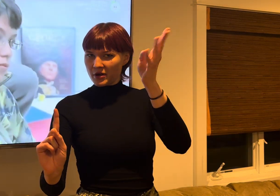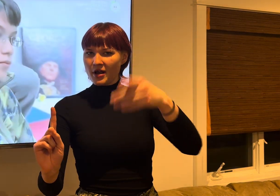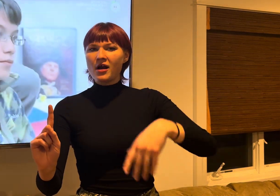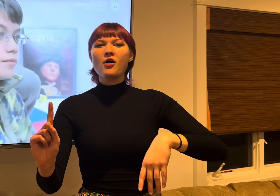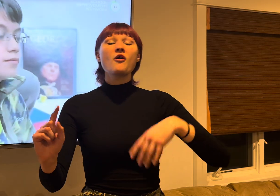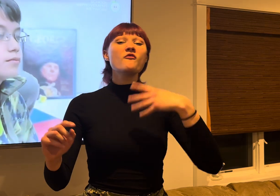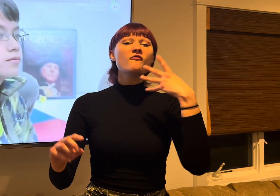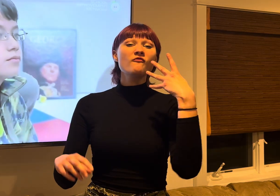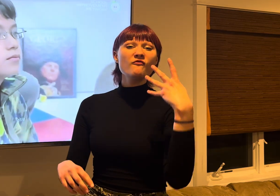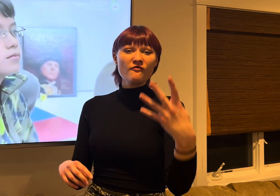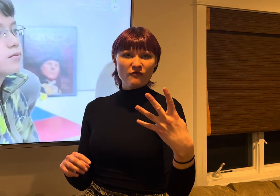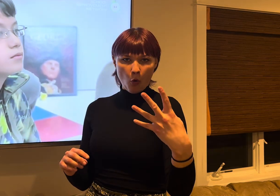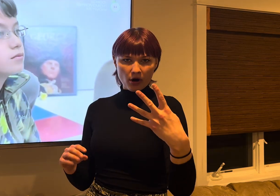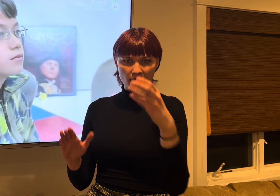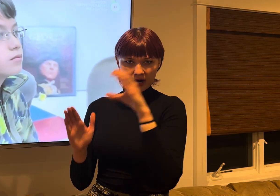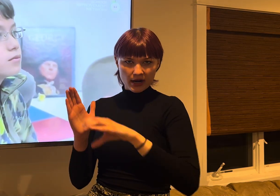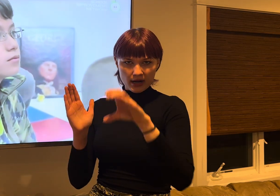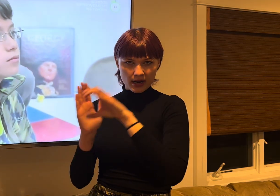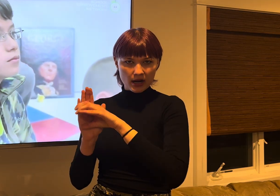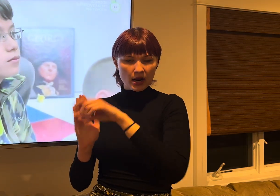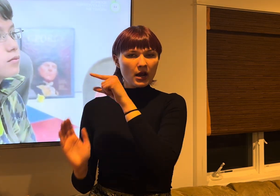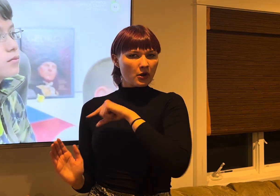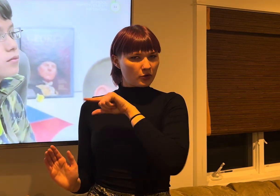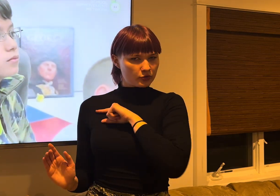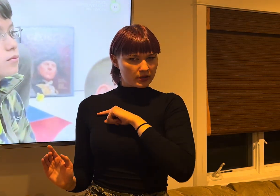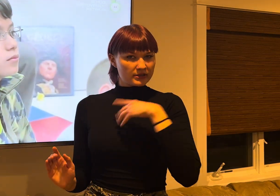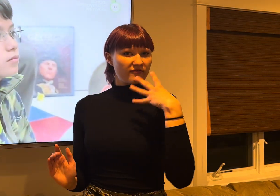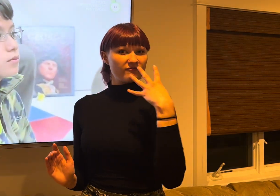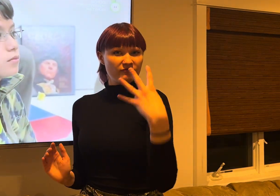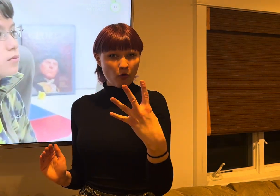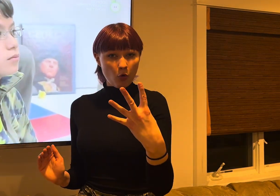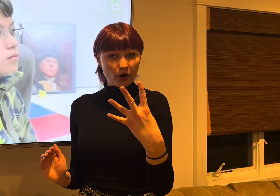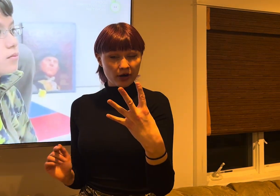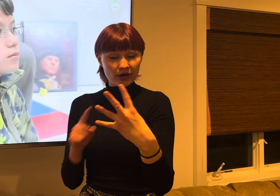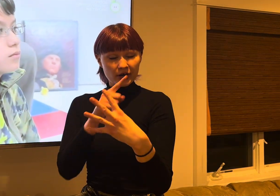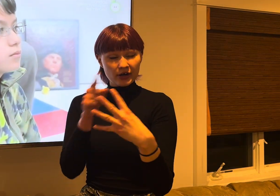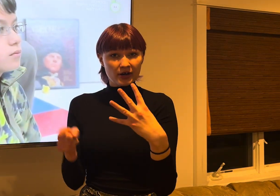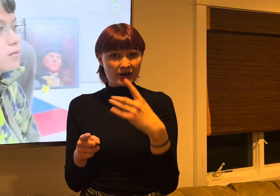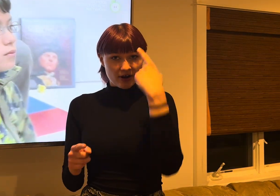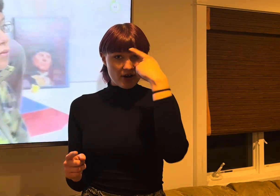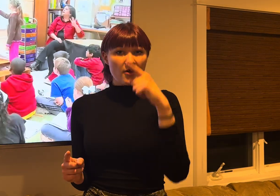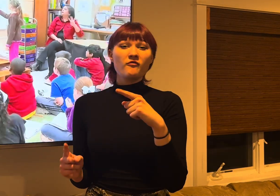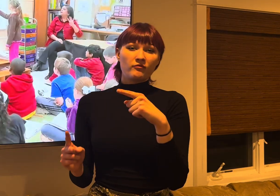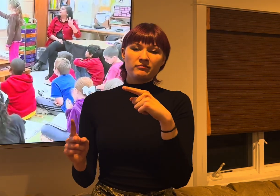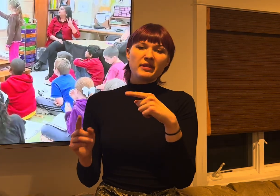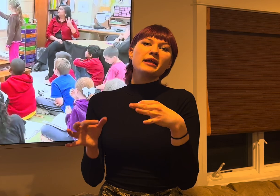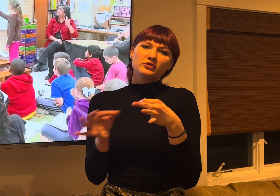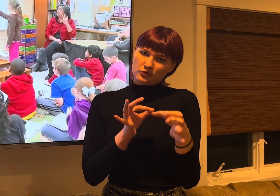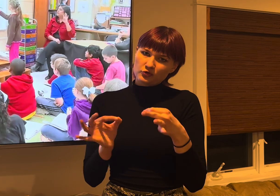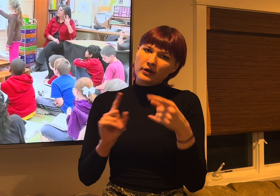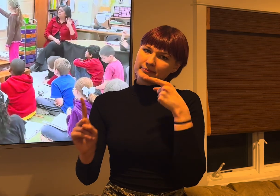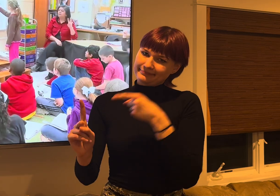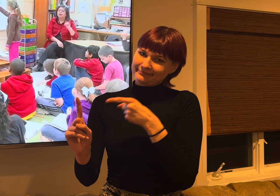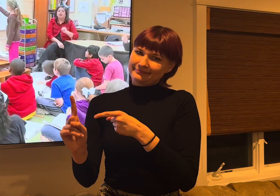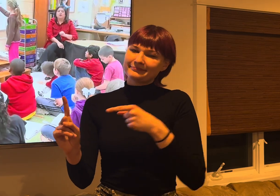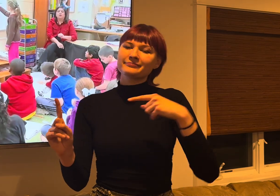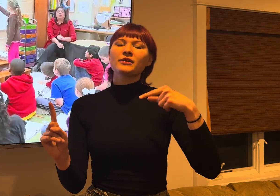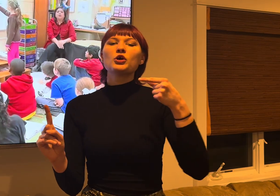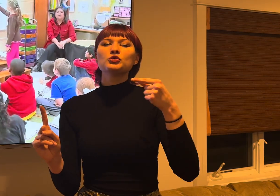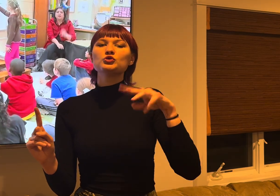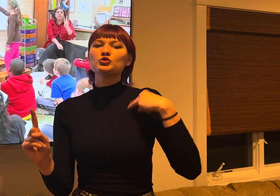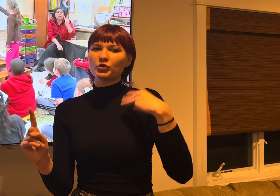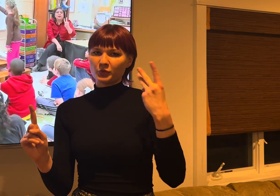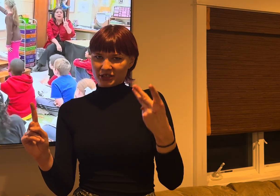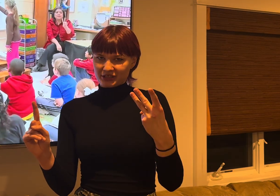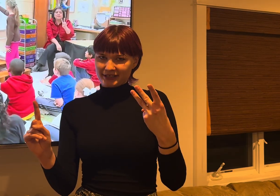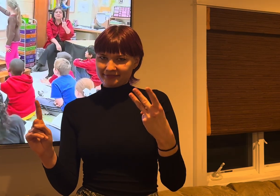George Washington. Will you make a note why he said that, right? On the side, pick a color and write the note. Pick a different, yeah.